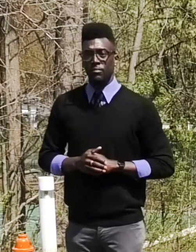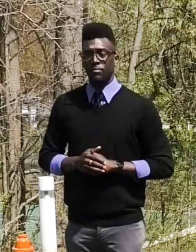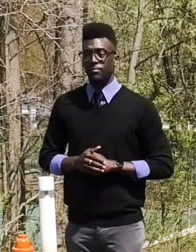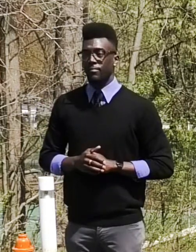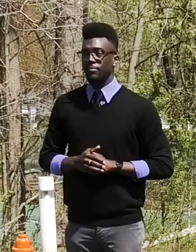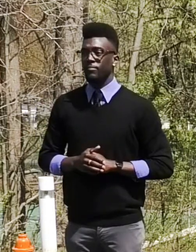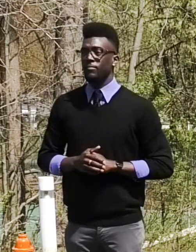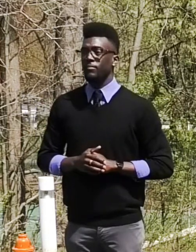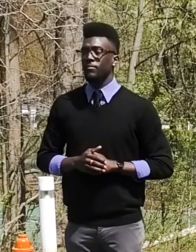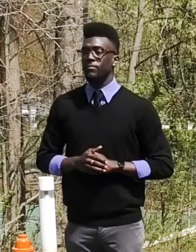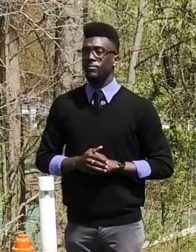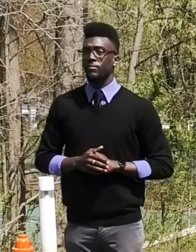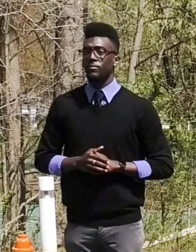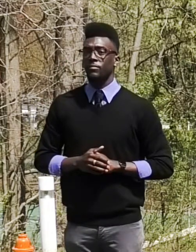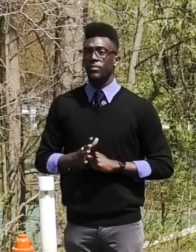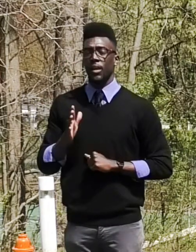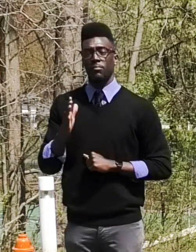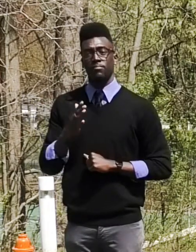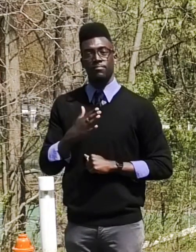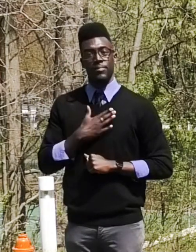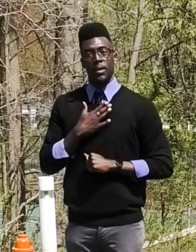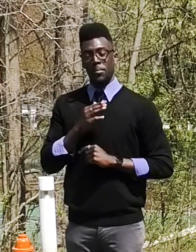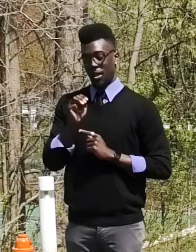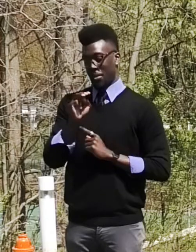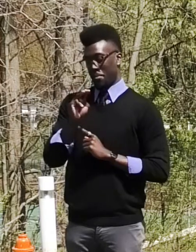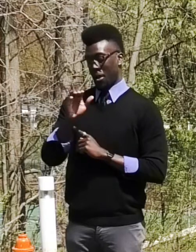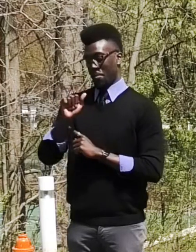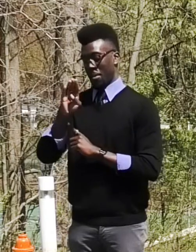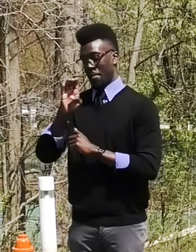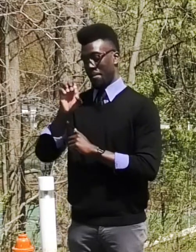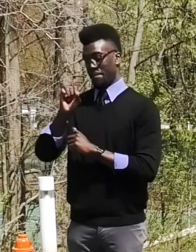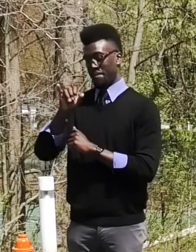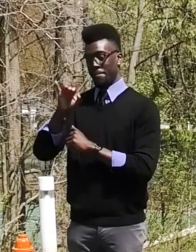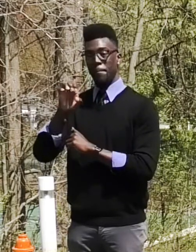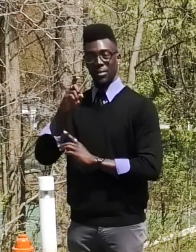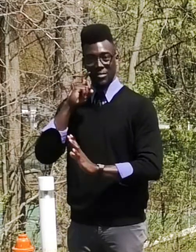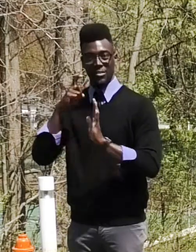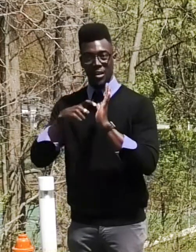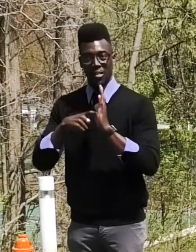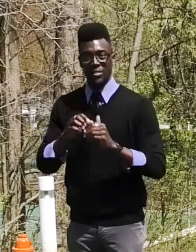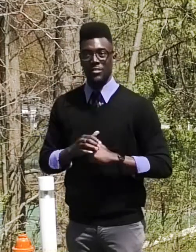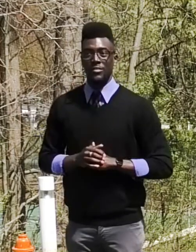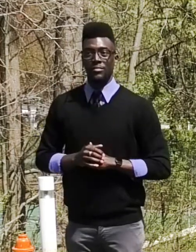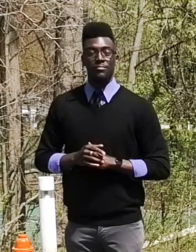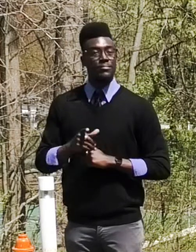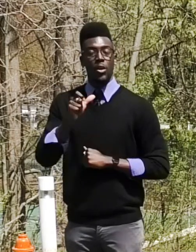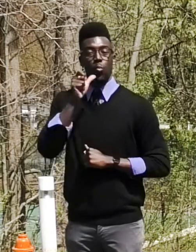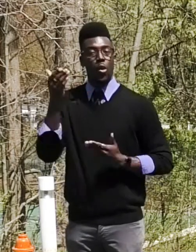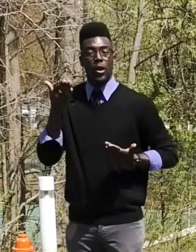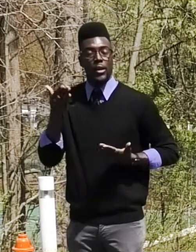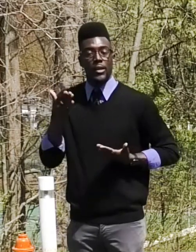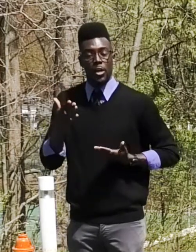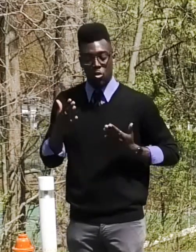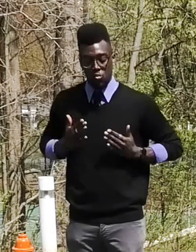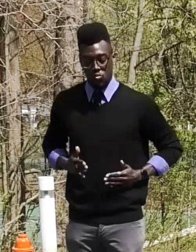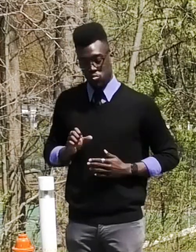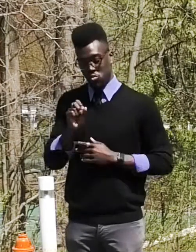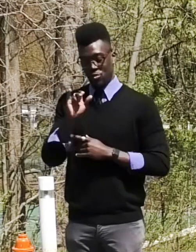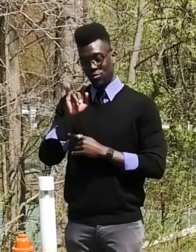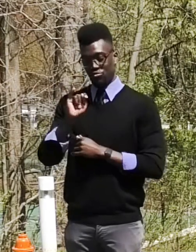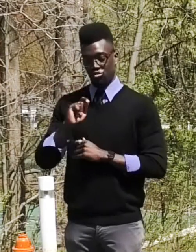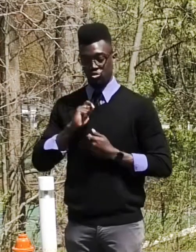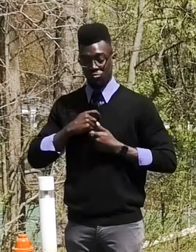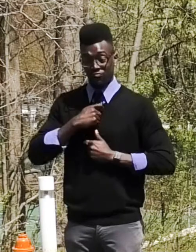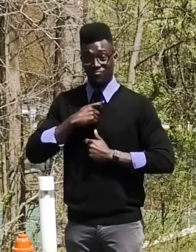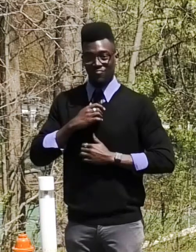that Mama Bessie Bordenave acknowledged it, because they were out here they weren't out here in no suit. They weren't out here doing nothing that we